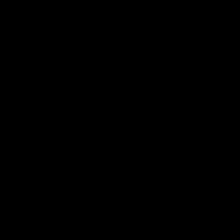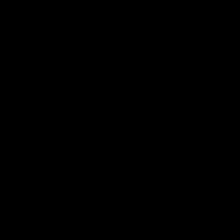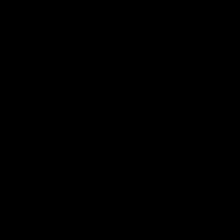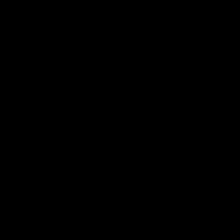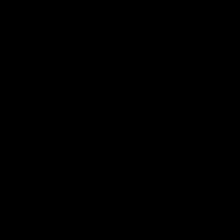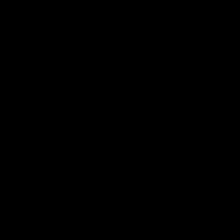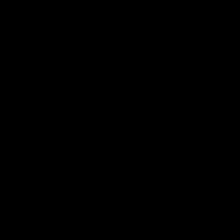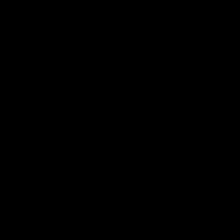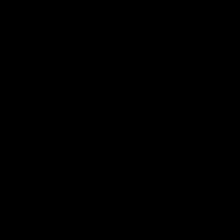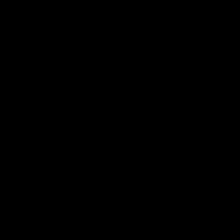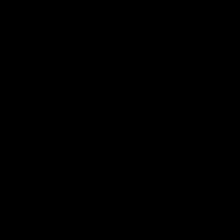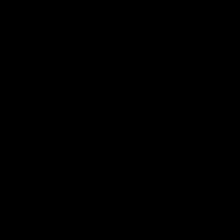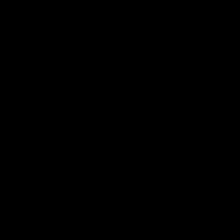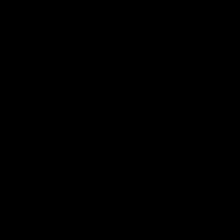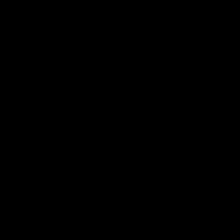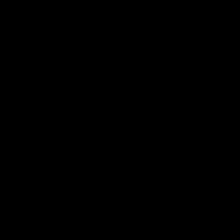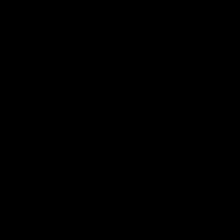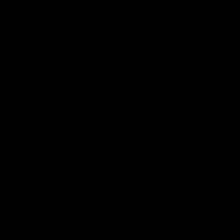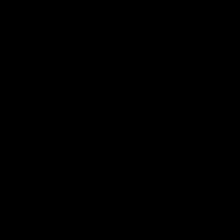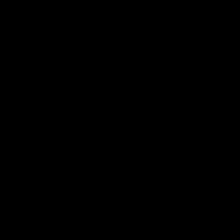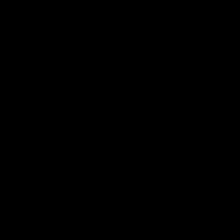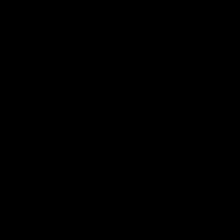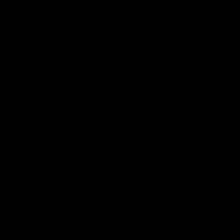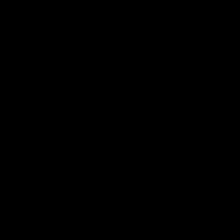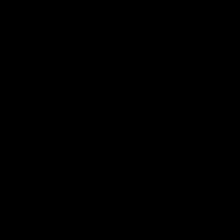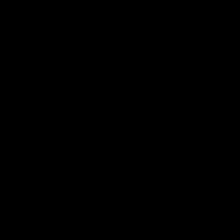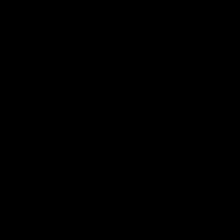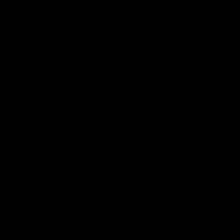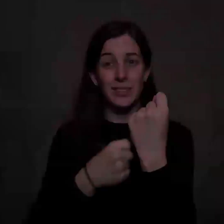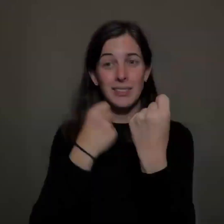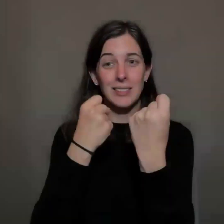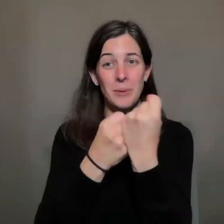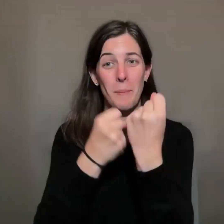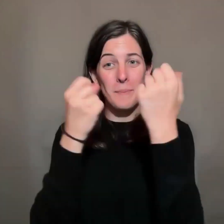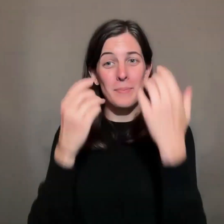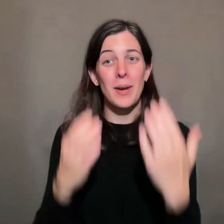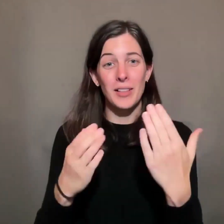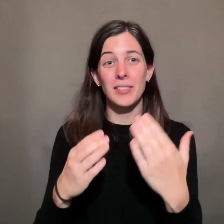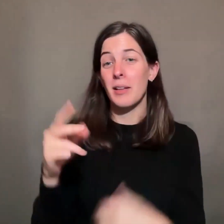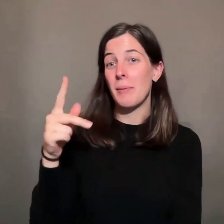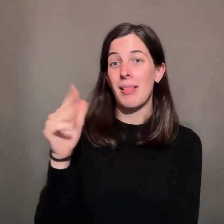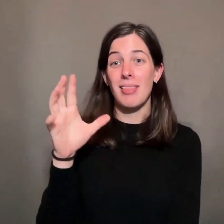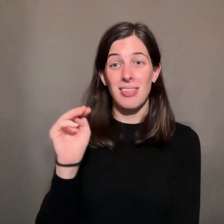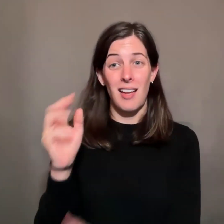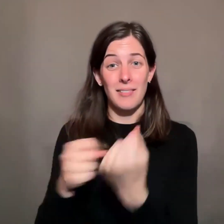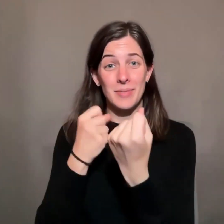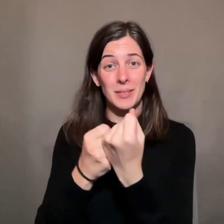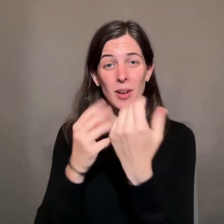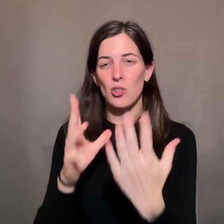Thank you to our sponsors. Platinum sponsor, Gravity Forms. Build accessible, powerful WordPress forms